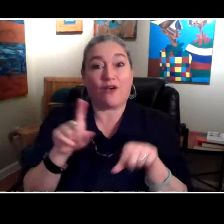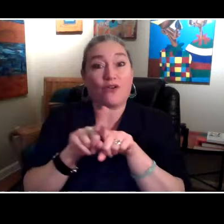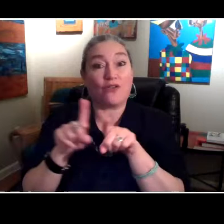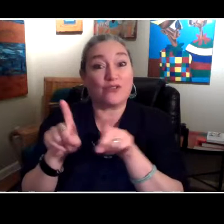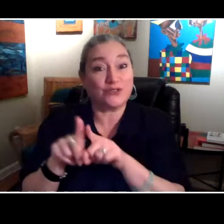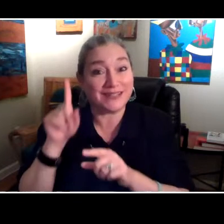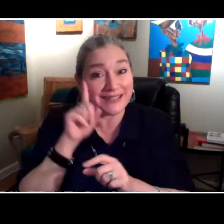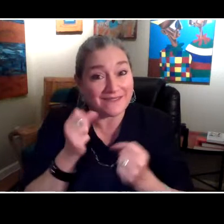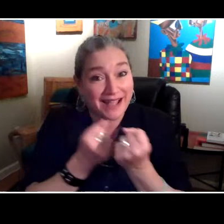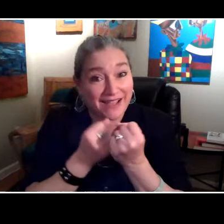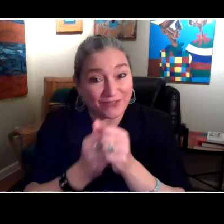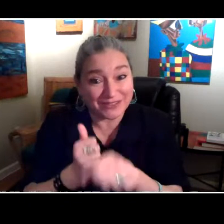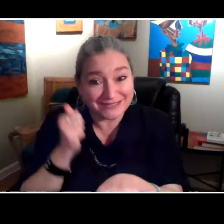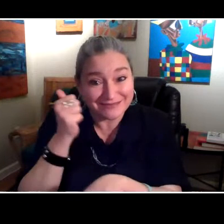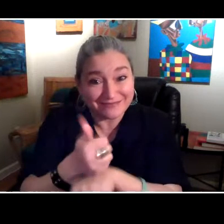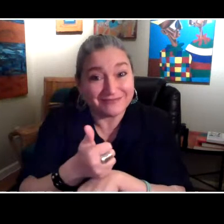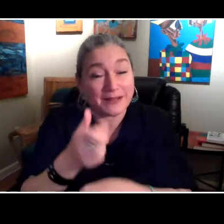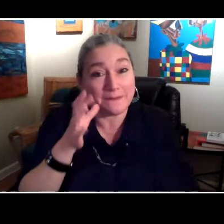education approach at the schools.